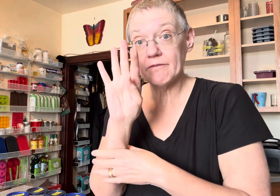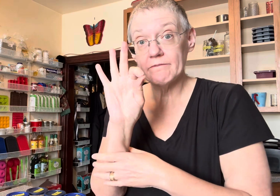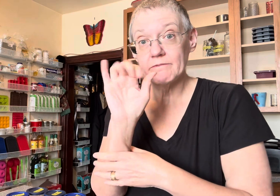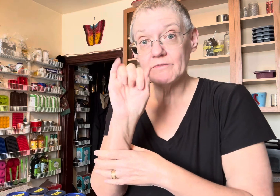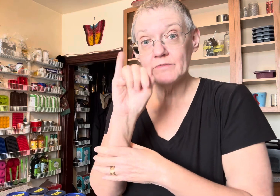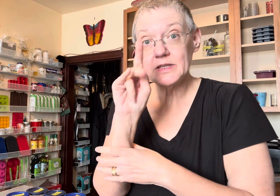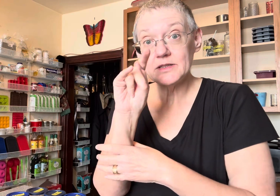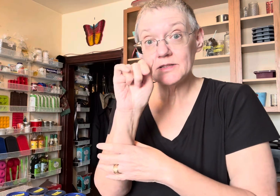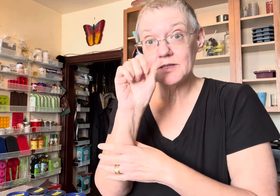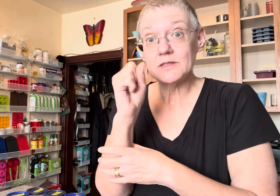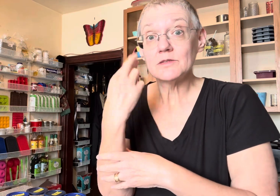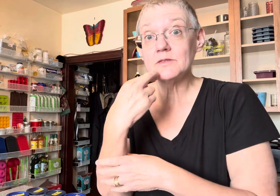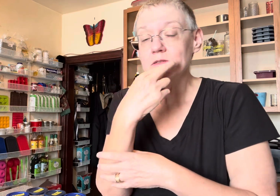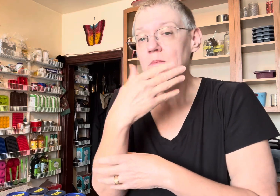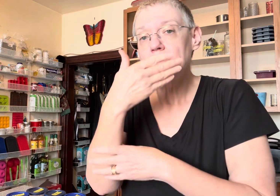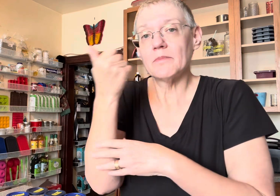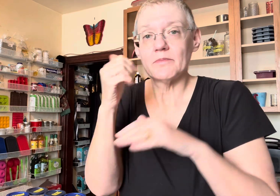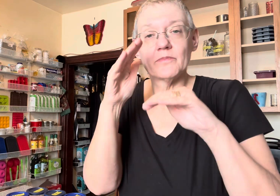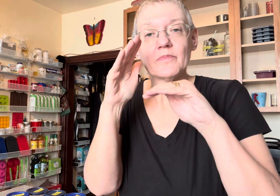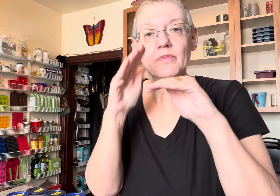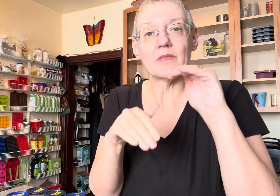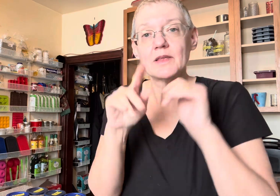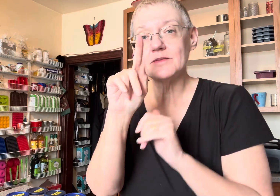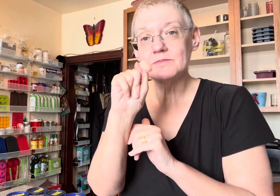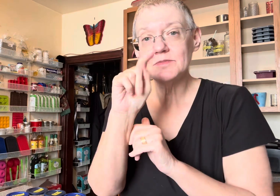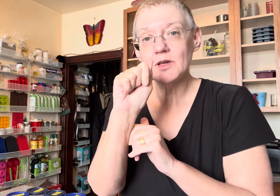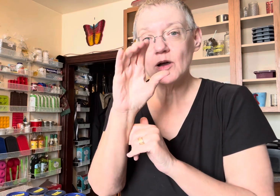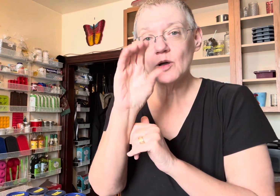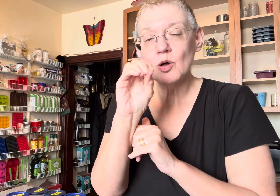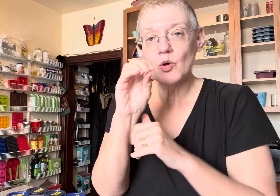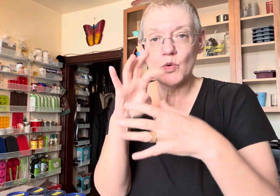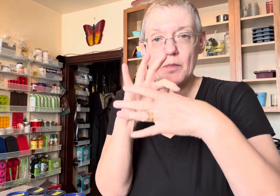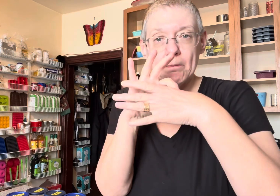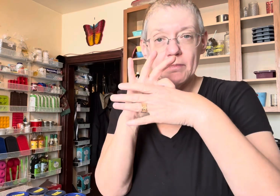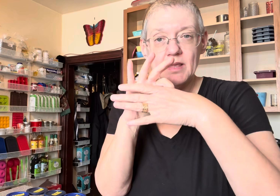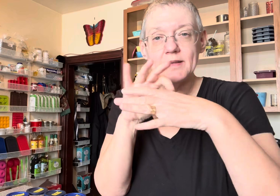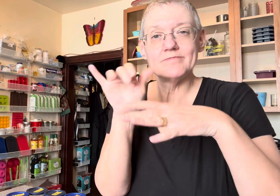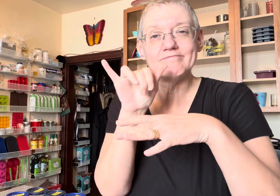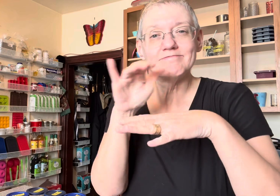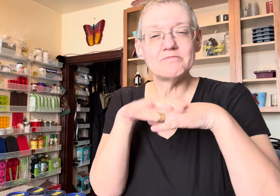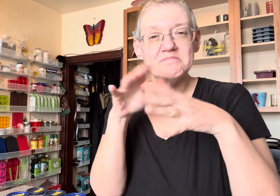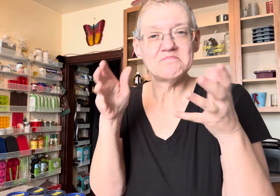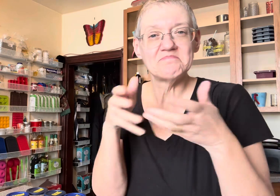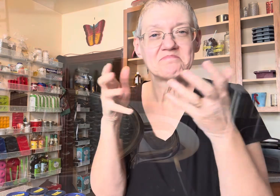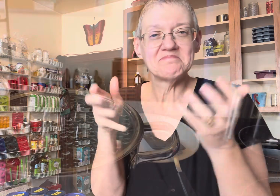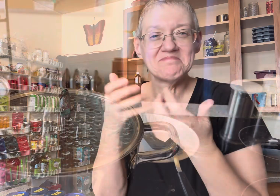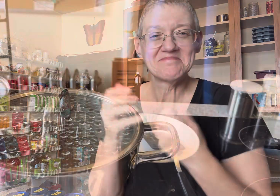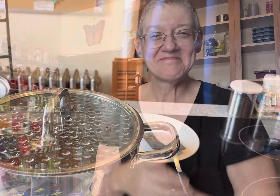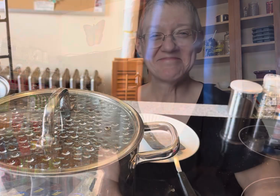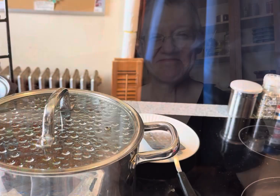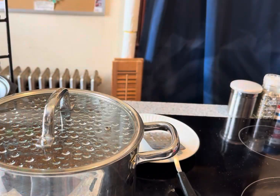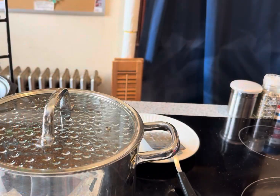Meat like chicken or beef fajitas would be a better option than taco meat, like in taco